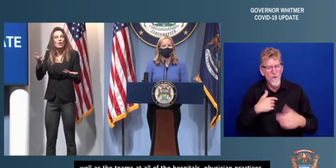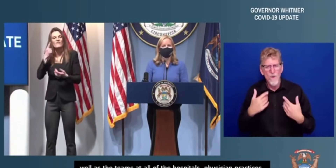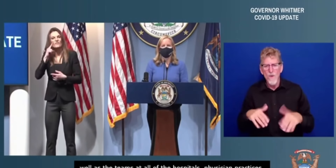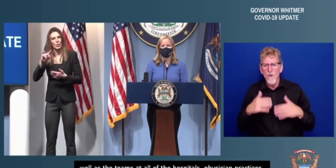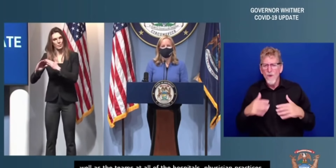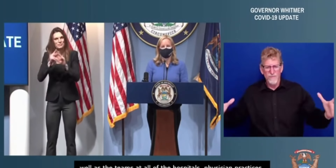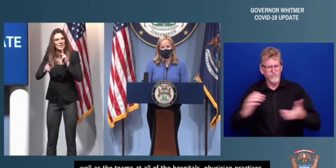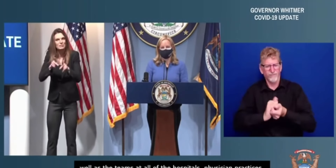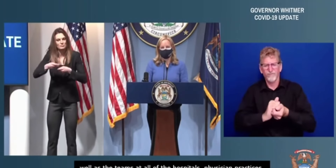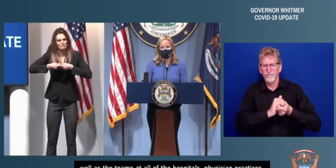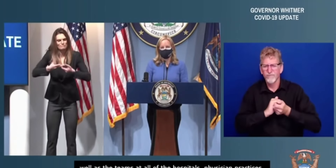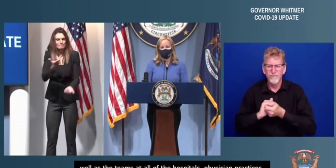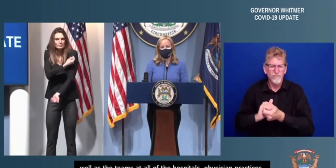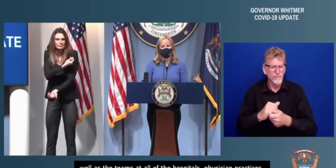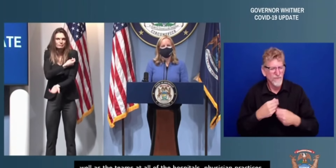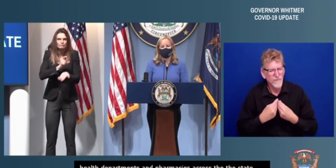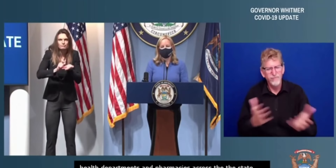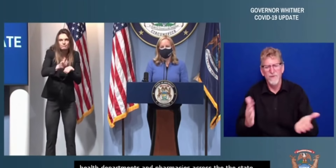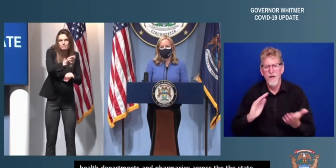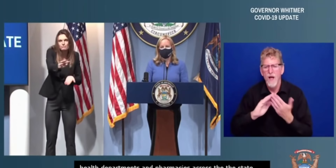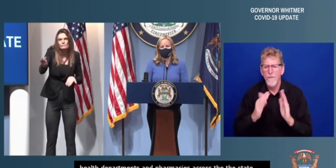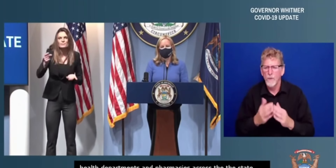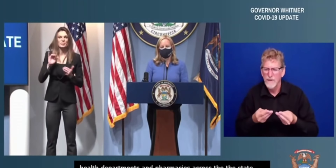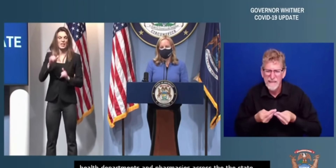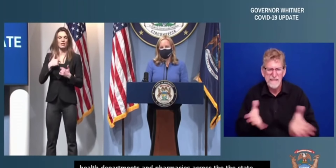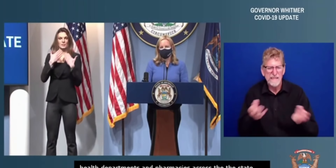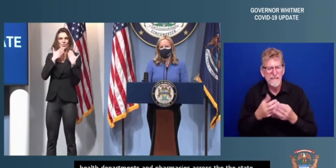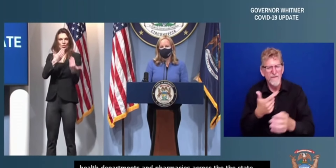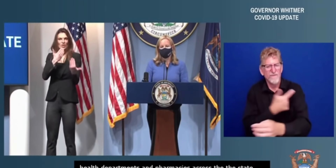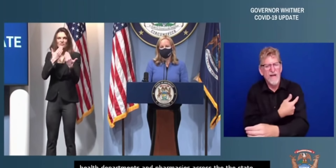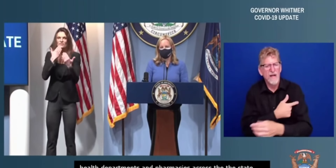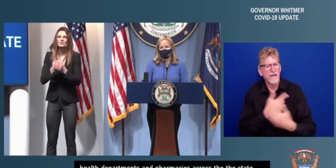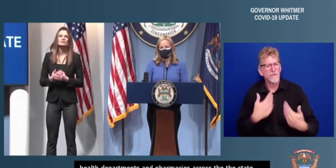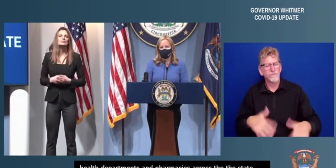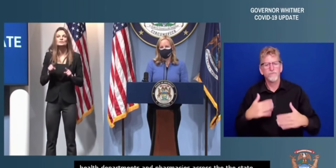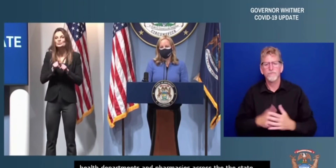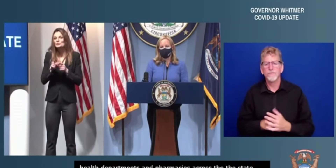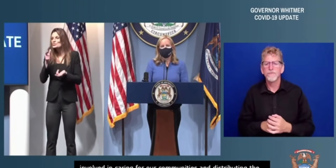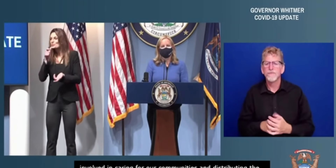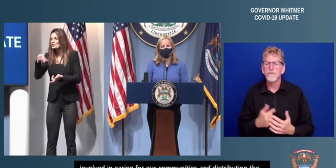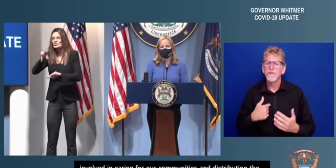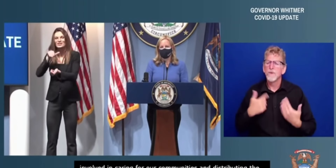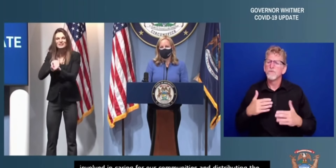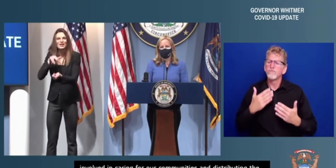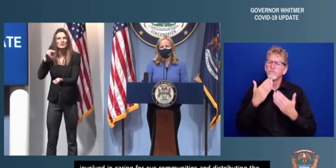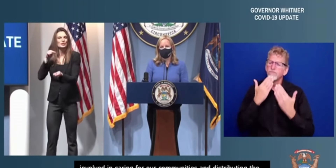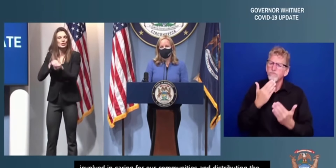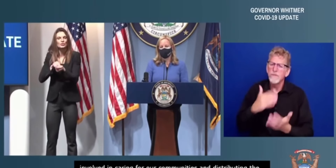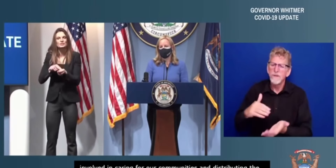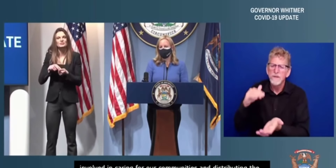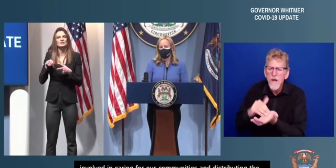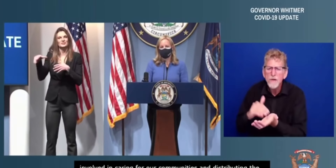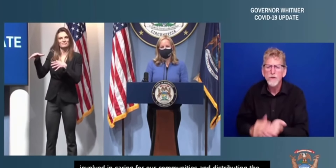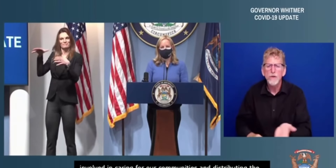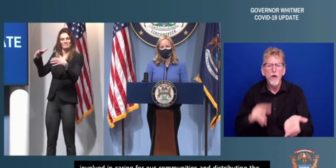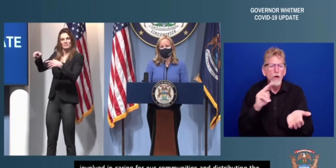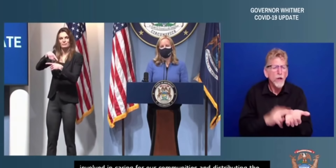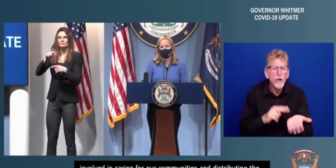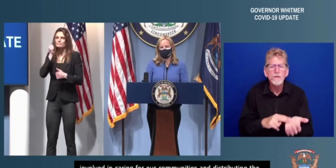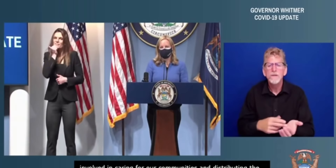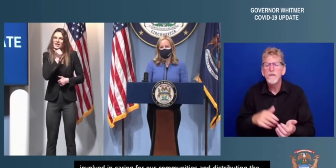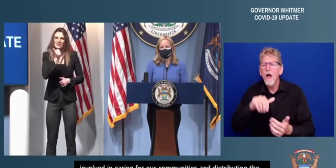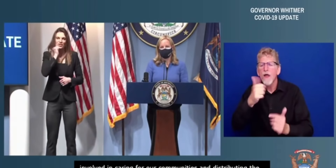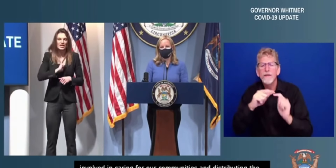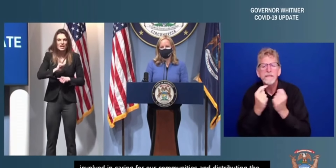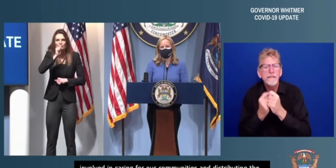communities and distributing the vaccine. I'm grateful for the physicians and the nurses and other team members that day after day